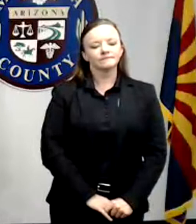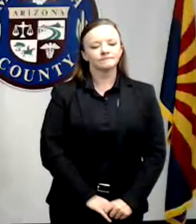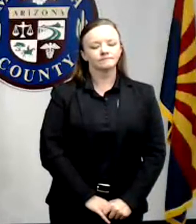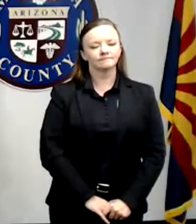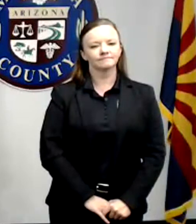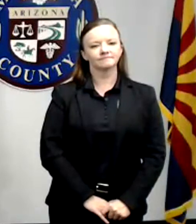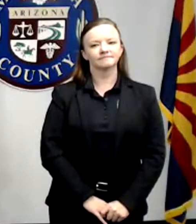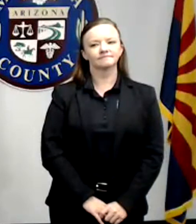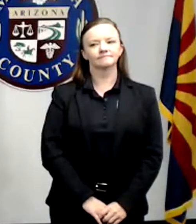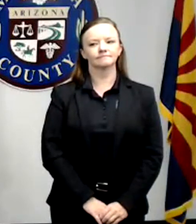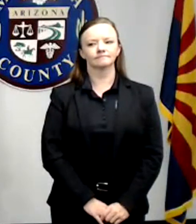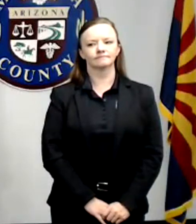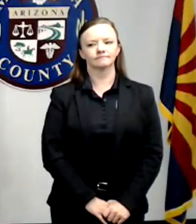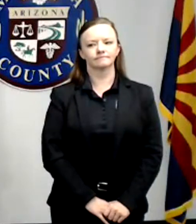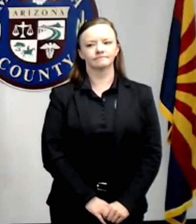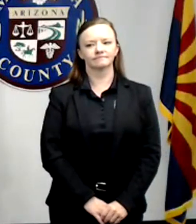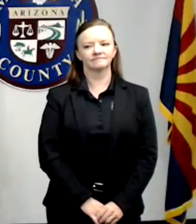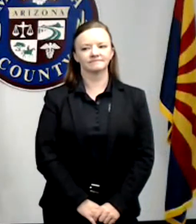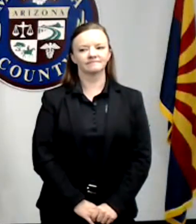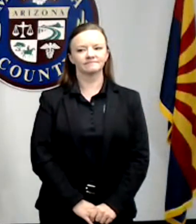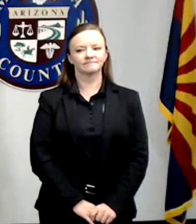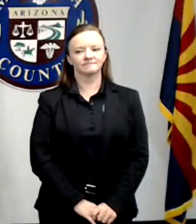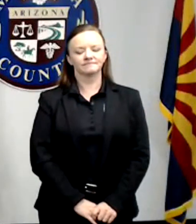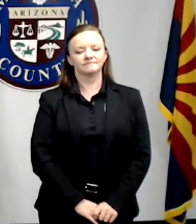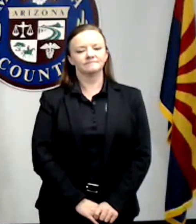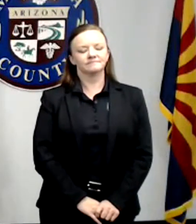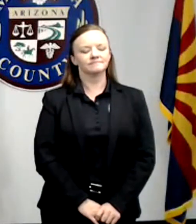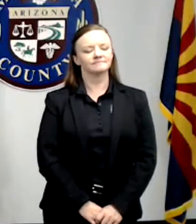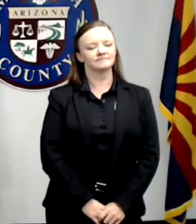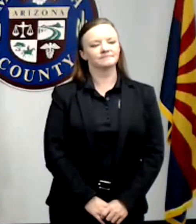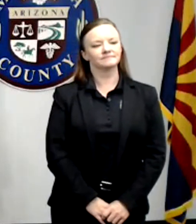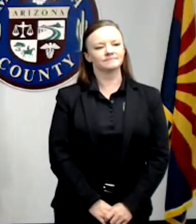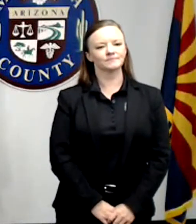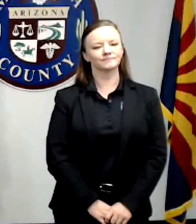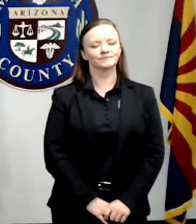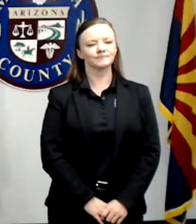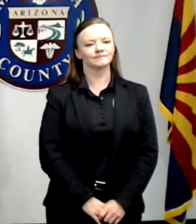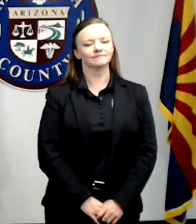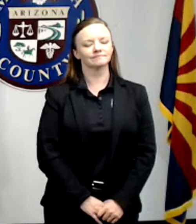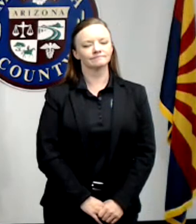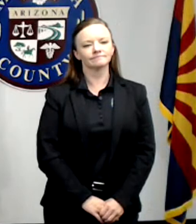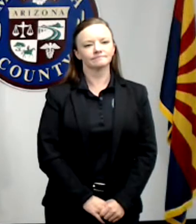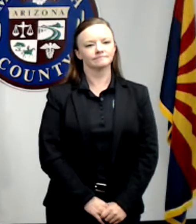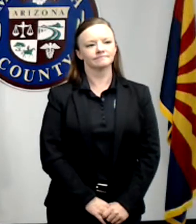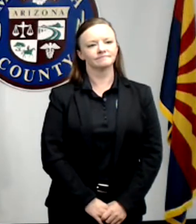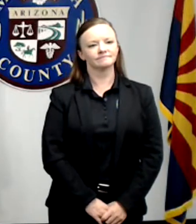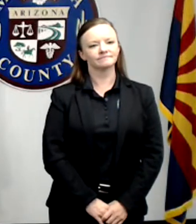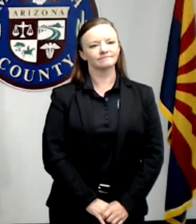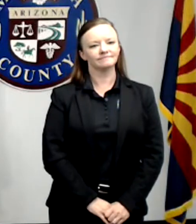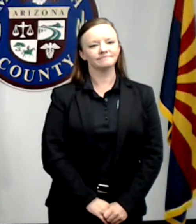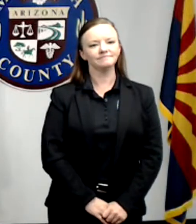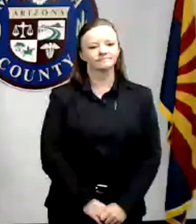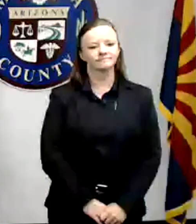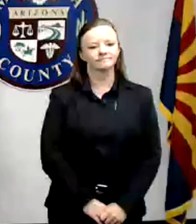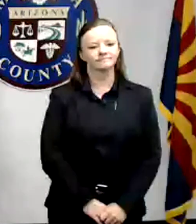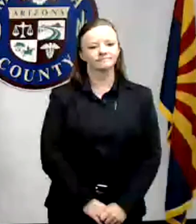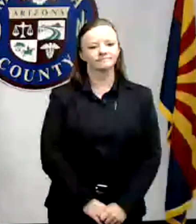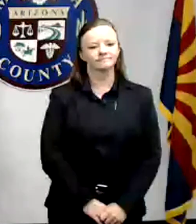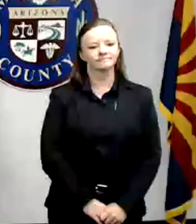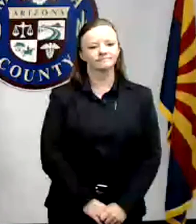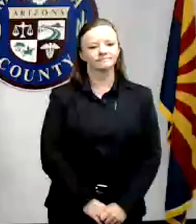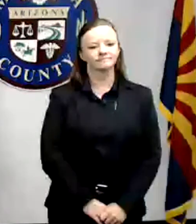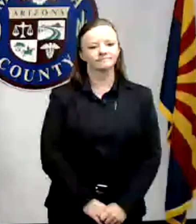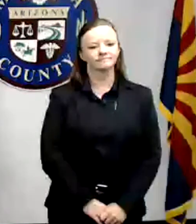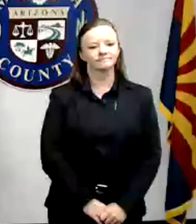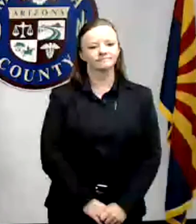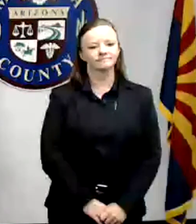Esa la pregunta era que si en cuestión de las hospitalizaciones, si vemos que están subiendo, han bajado y si estamos en acuerdo con lo que el gobernador ya el